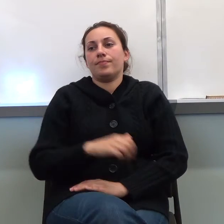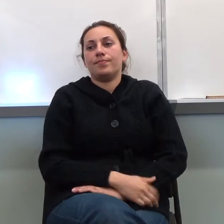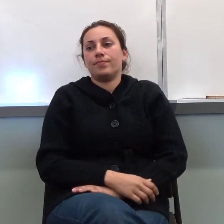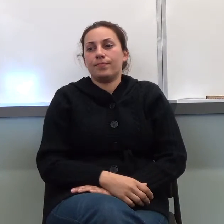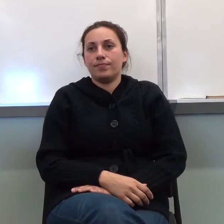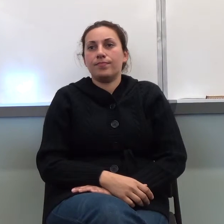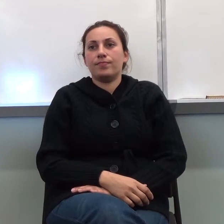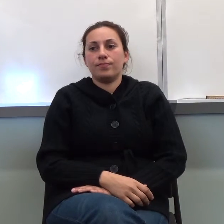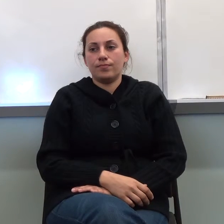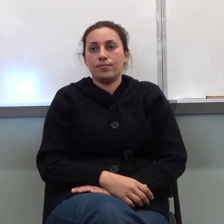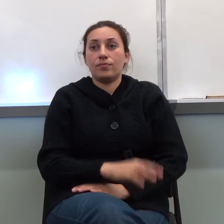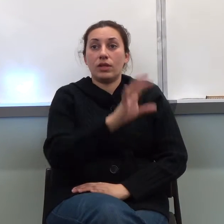80%.